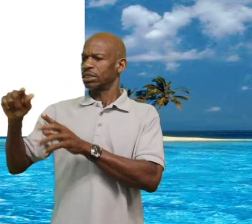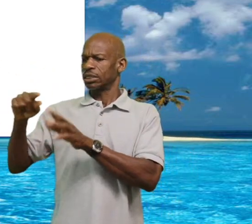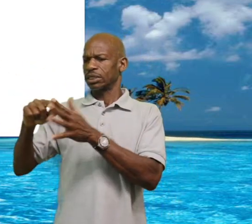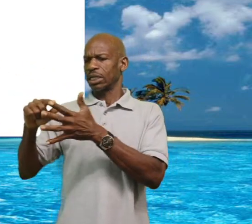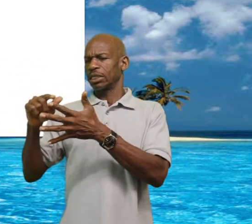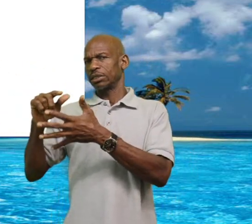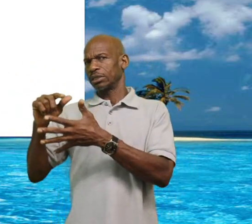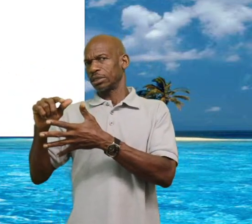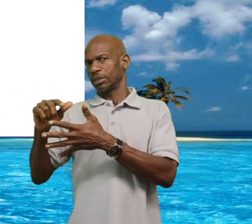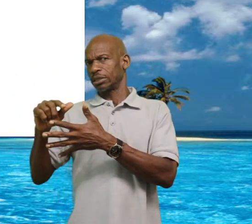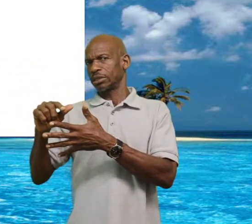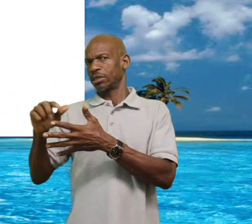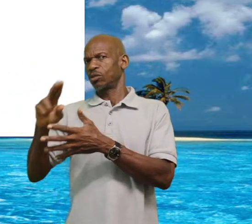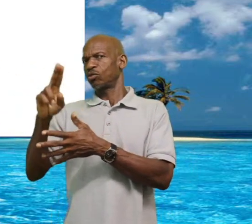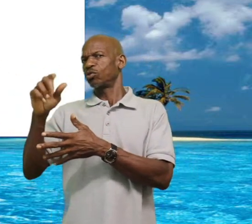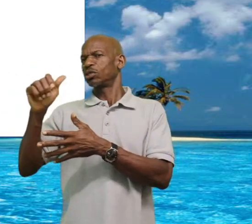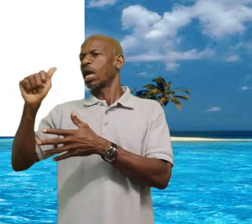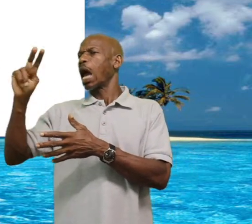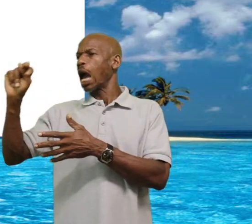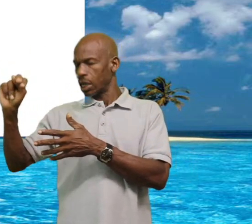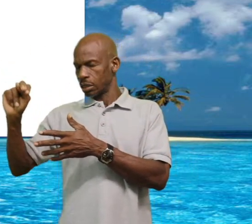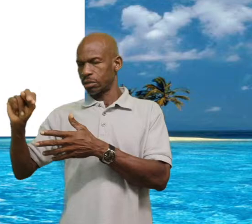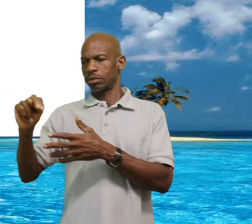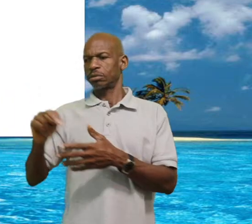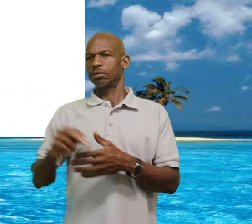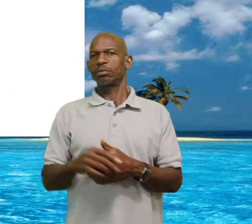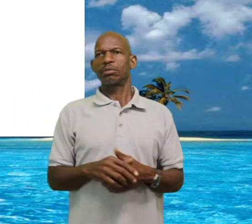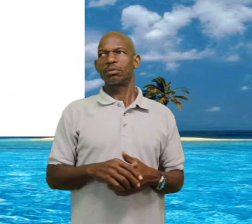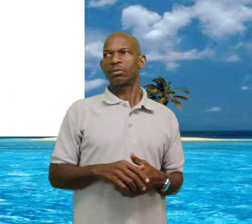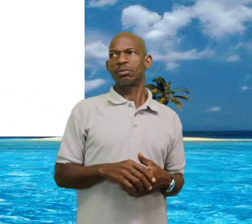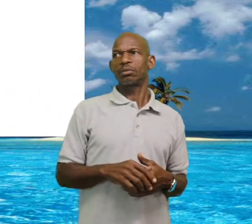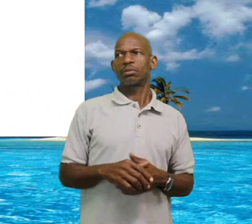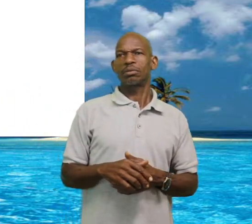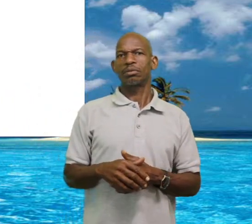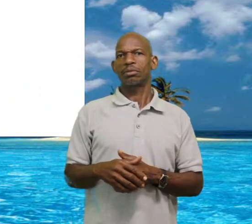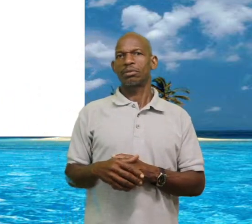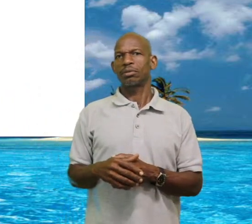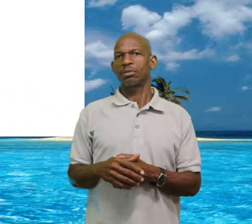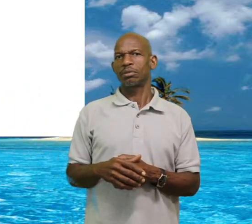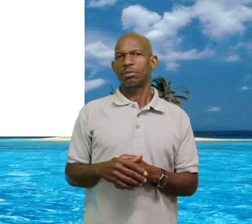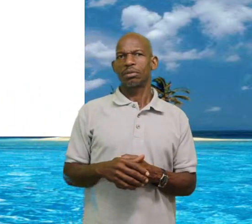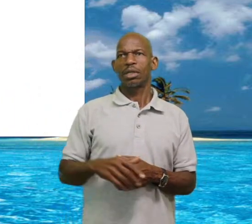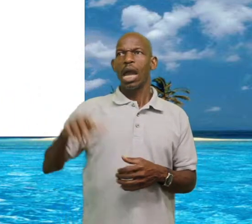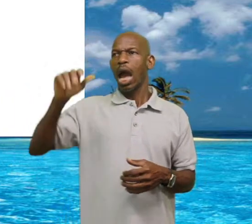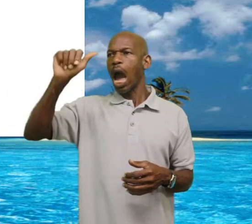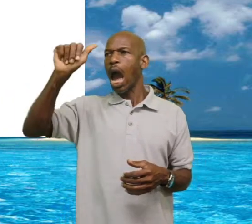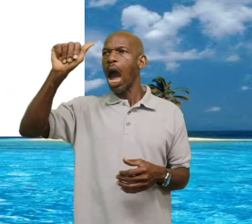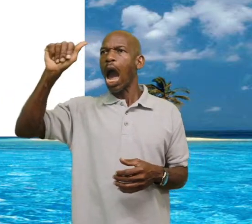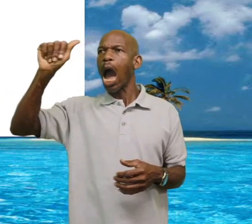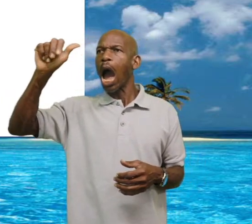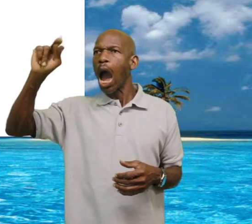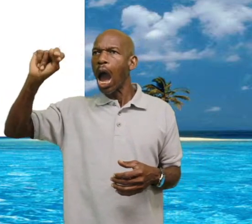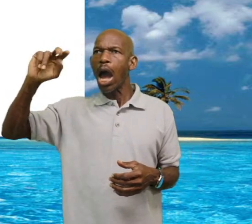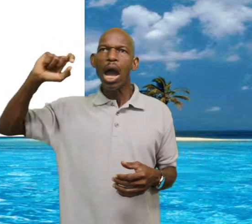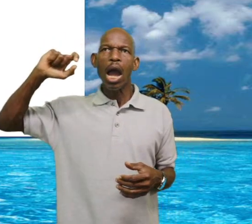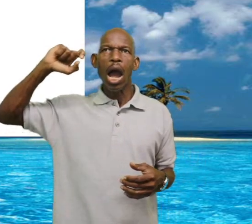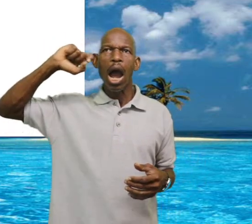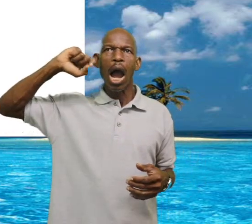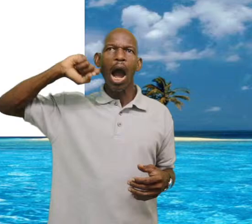are exceptions to the rule. There are exceptions to this rule because this rule really depends on the